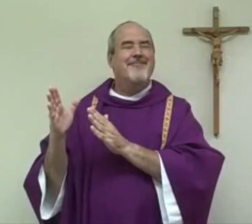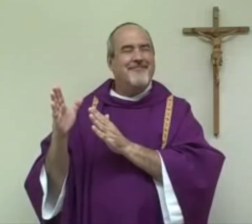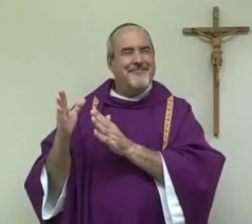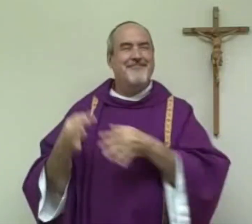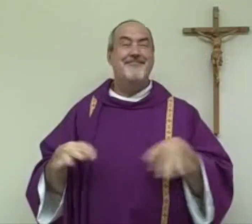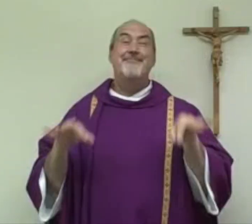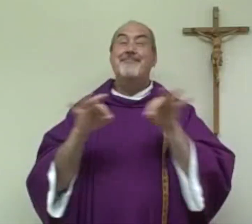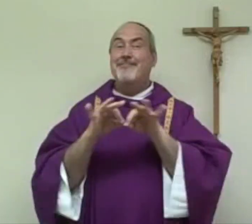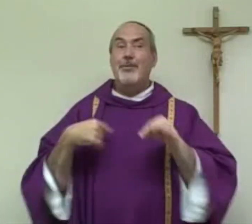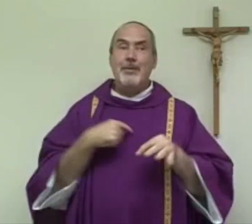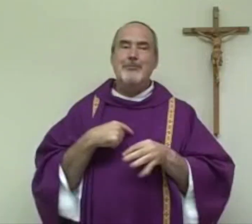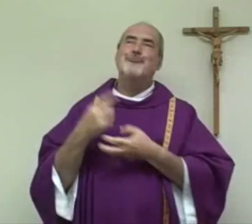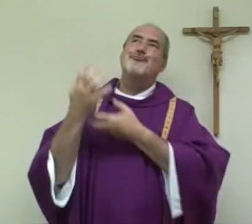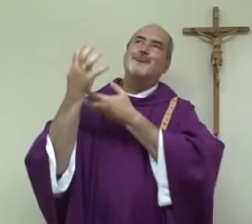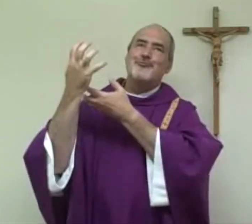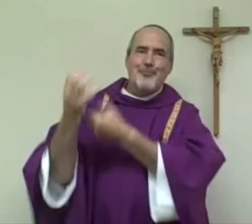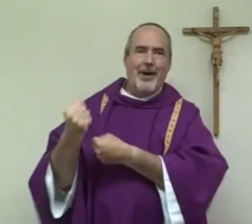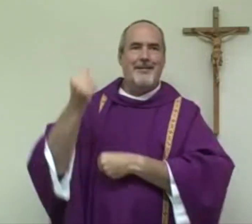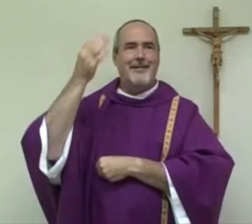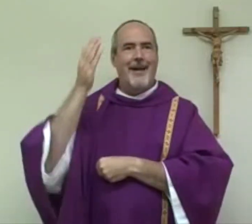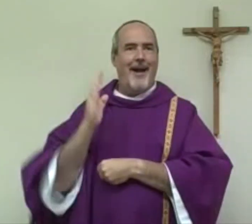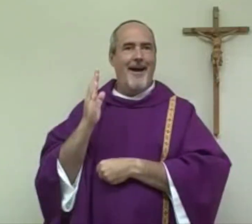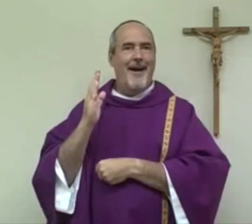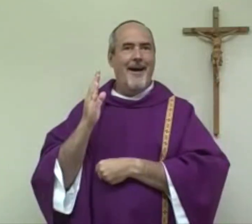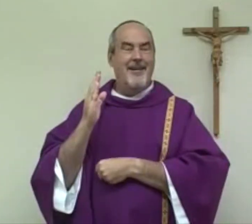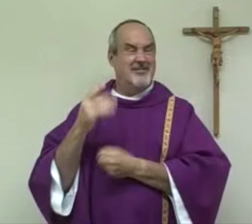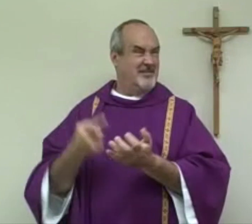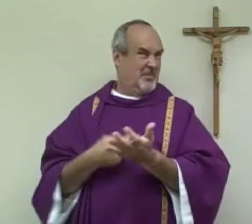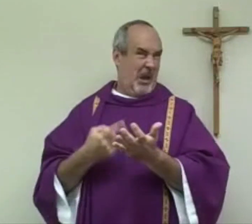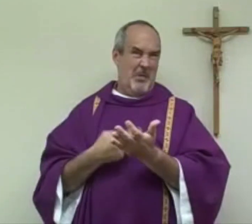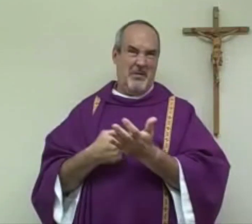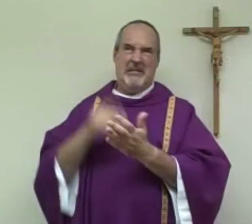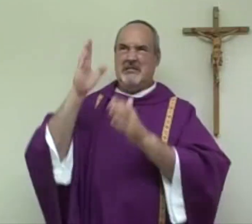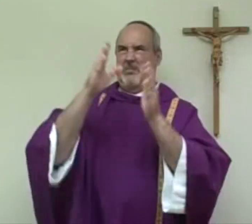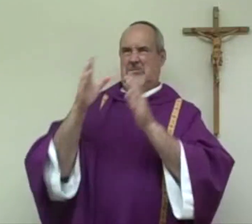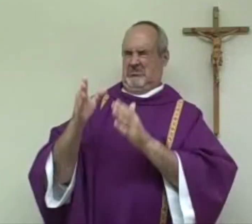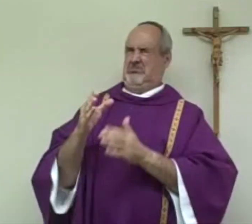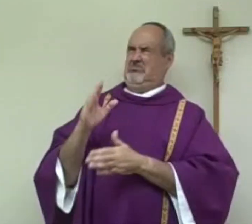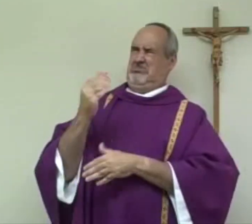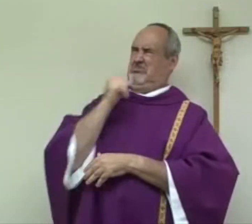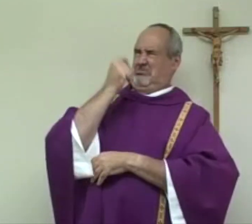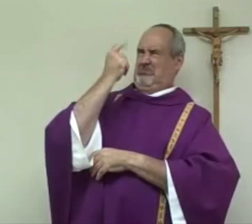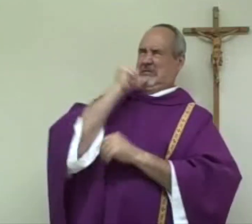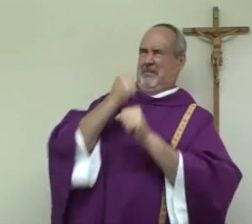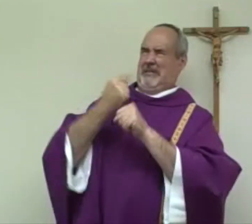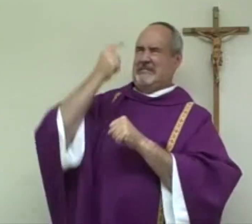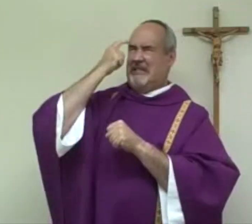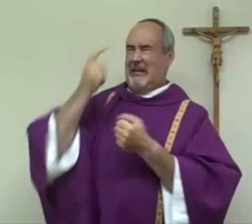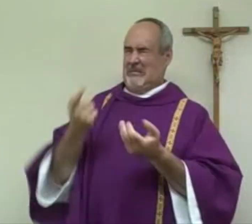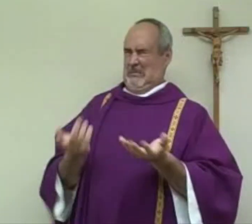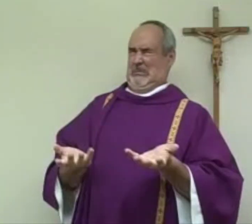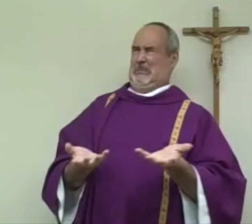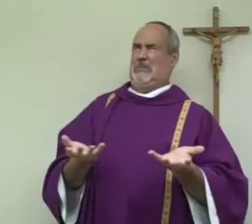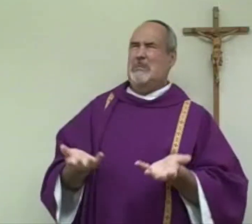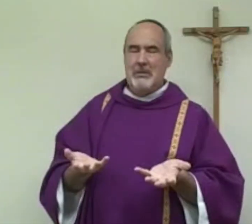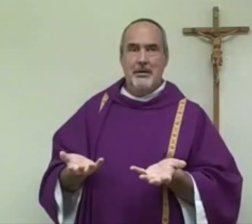is important, it is all part of God's plan in the future, and we have to trust Him. And sometimes we may